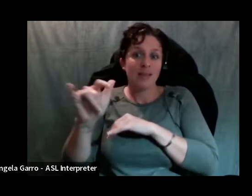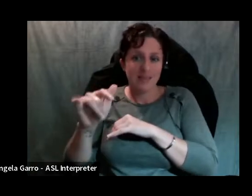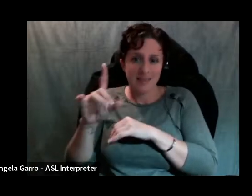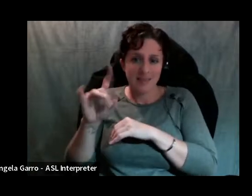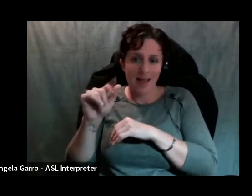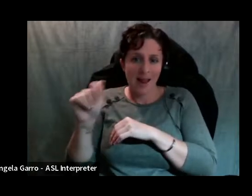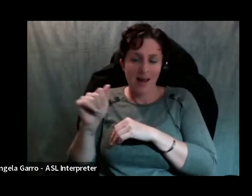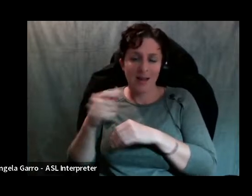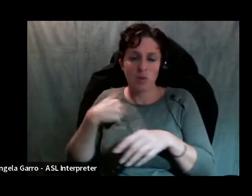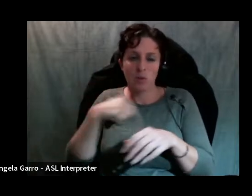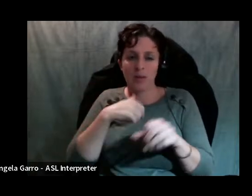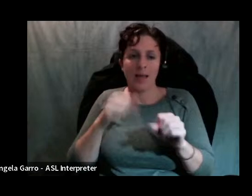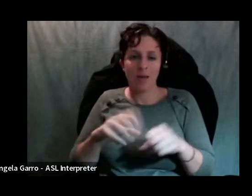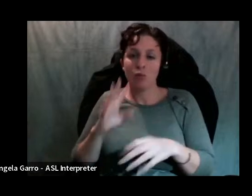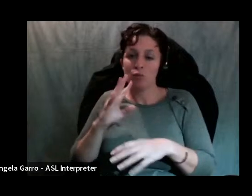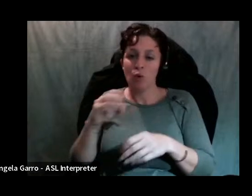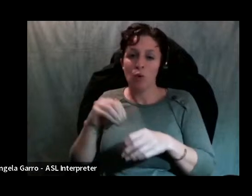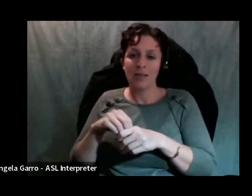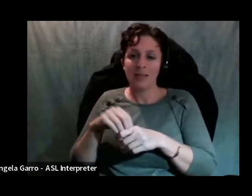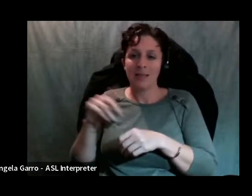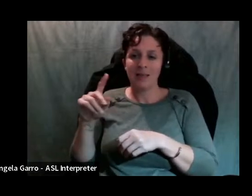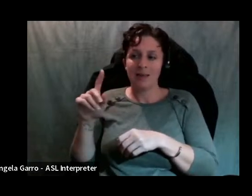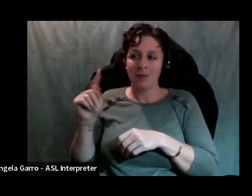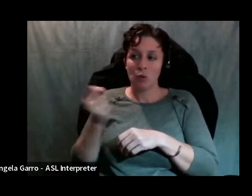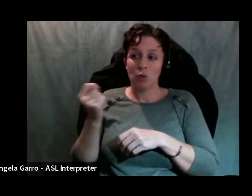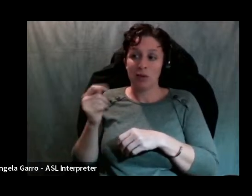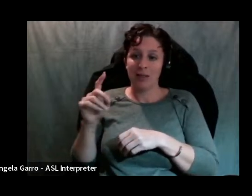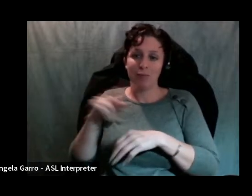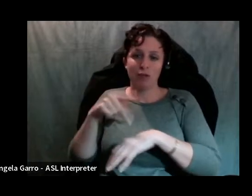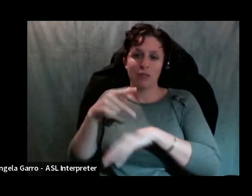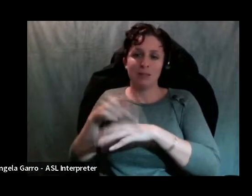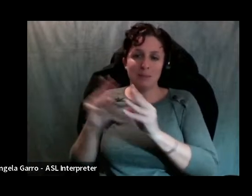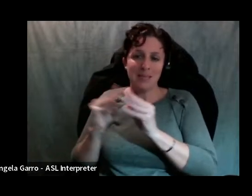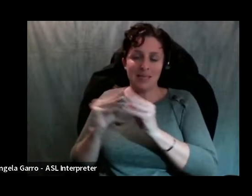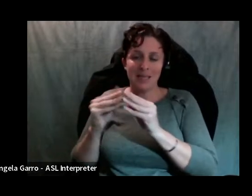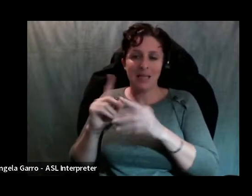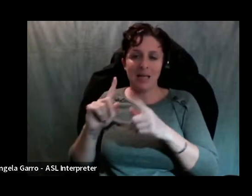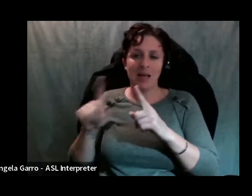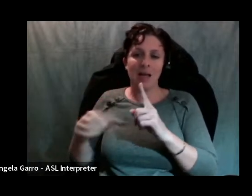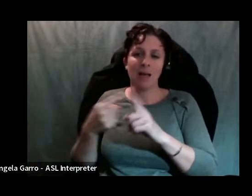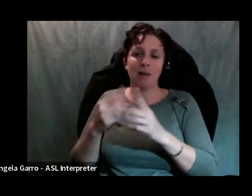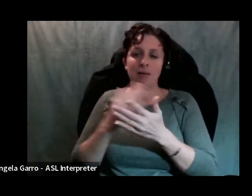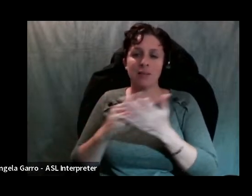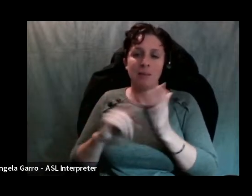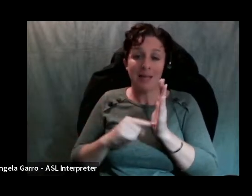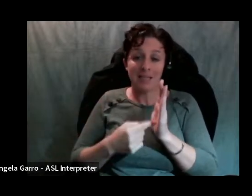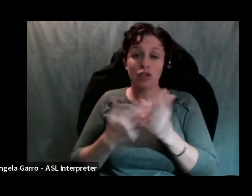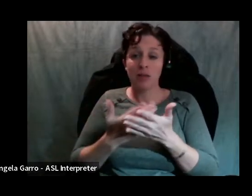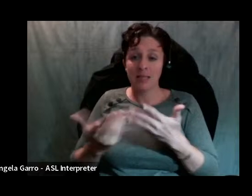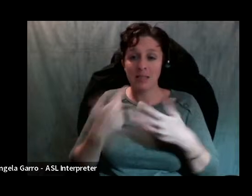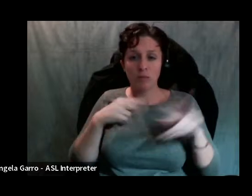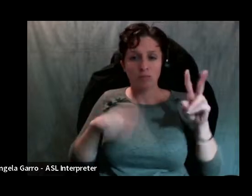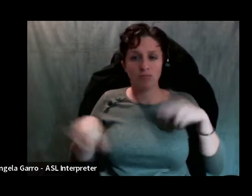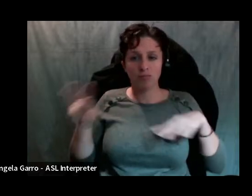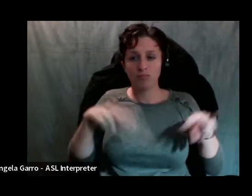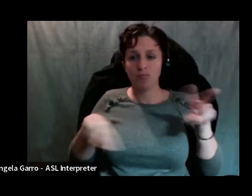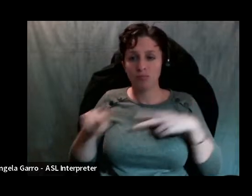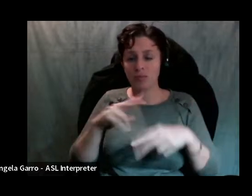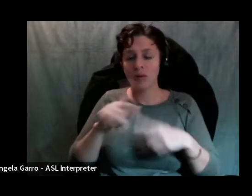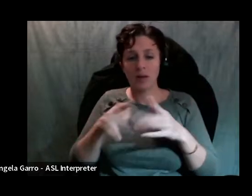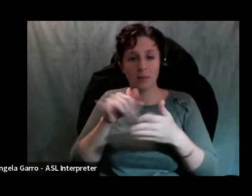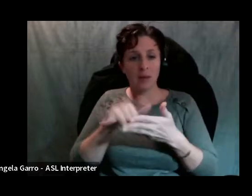spoke about it at our Tuesday principals meeting about some initial things that we were looking at around